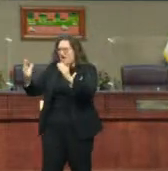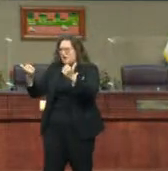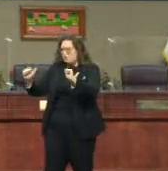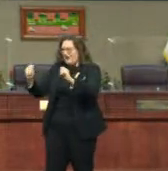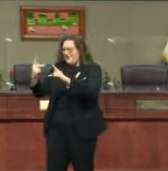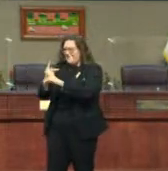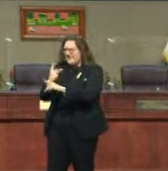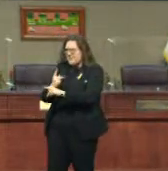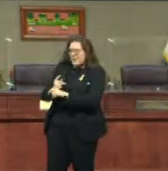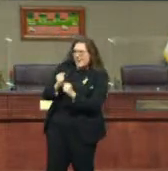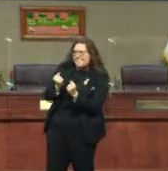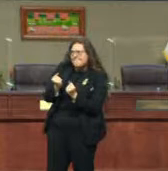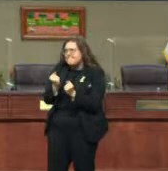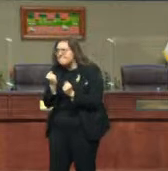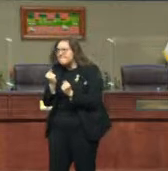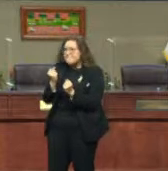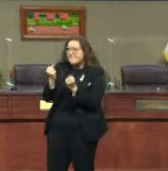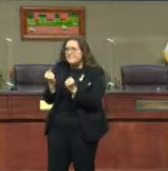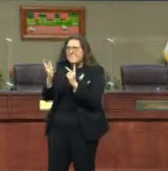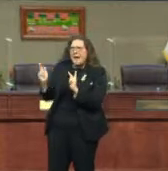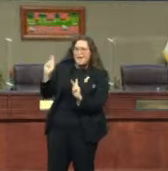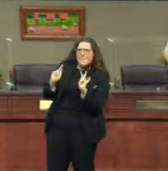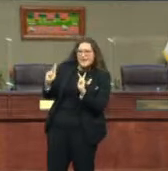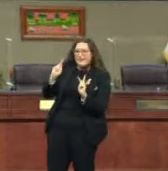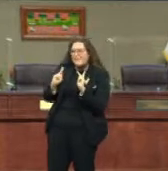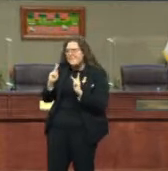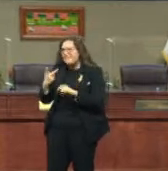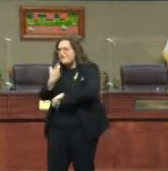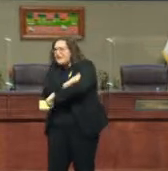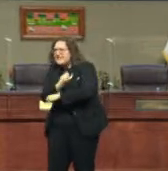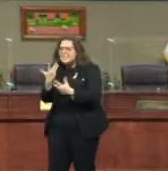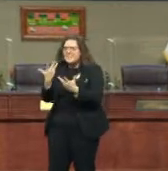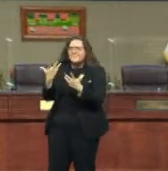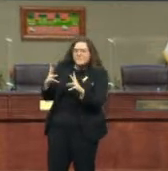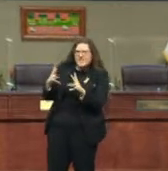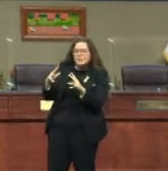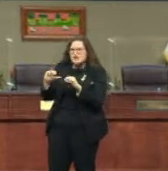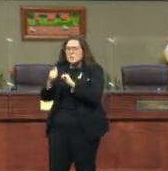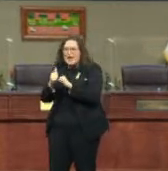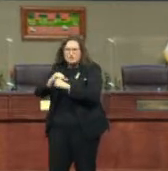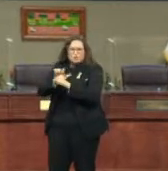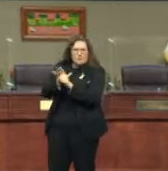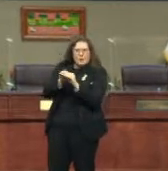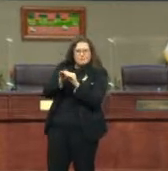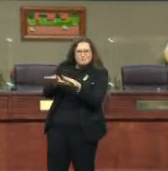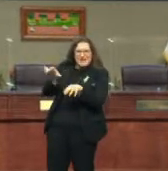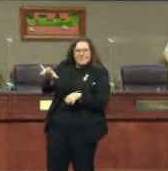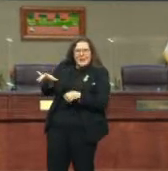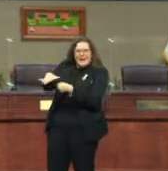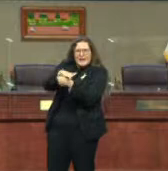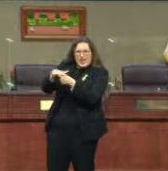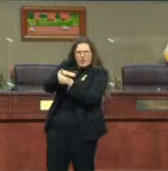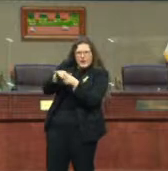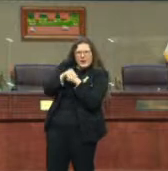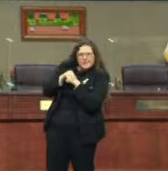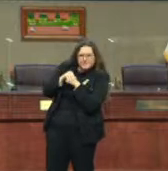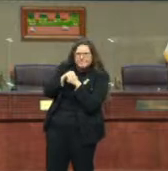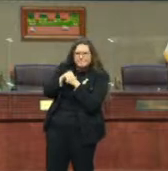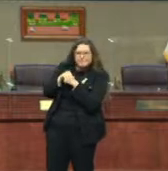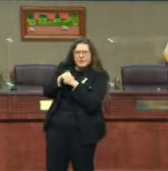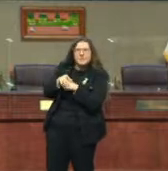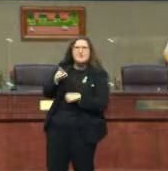is the pandemic moving in that specific segment of the population that is getting the highest number of